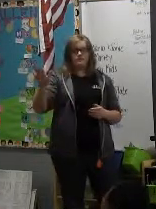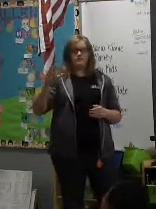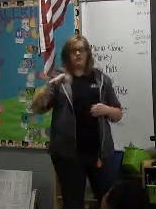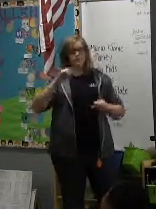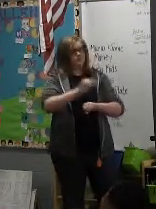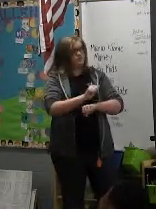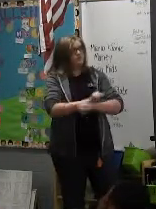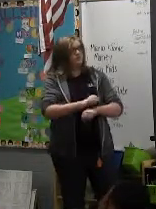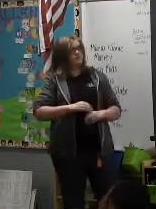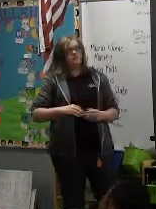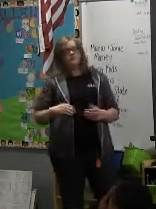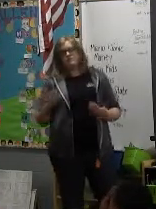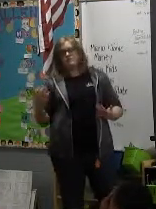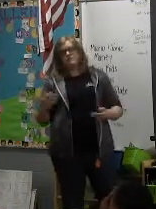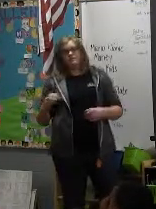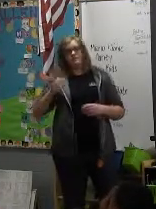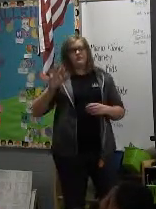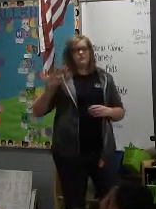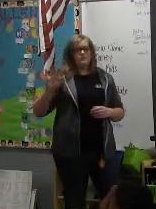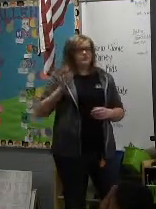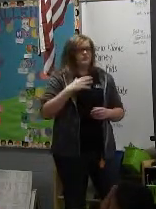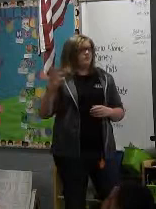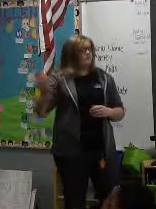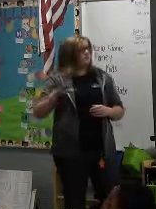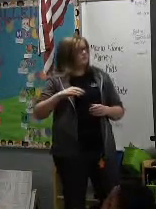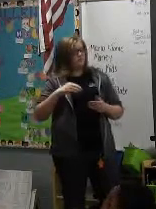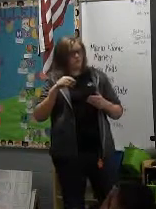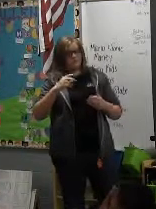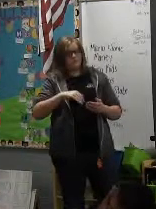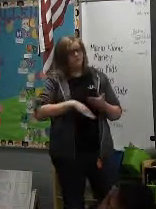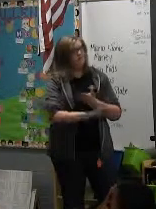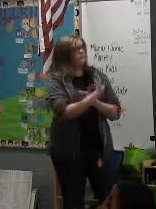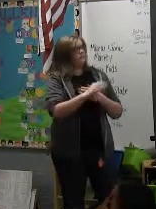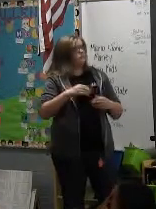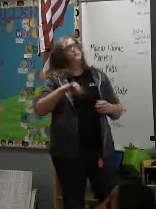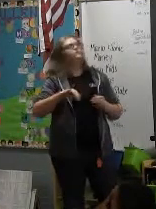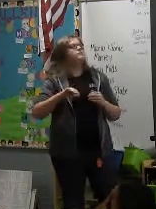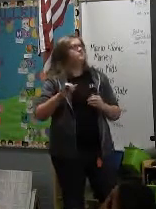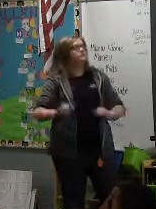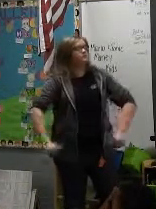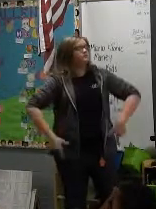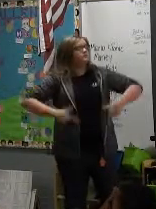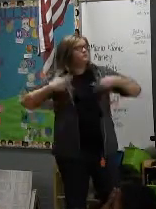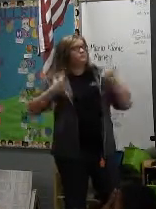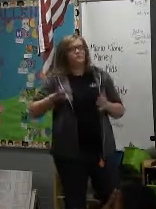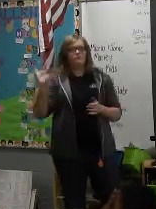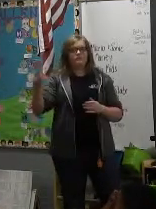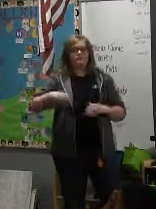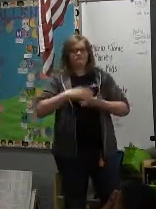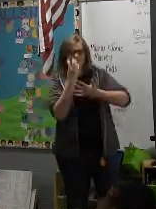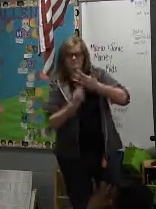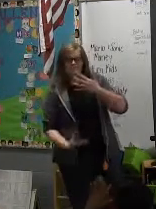something. So he took a vacation to go pay his family a visit.